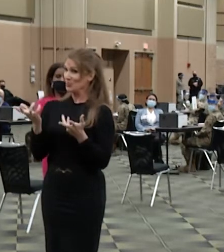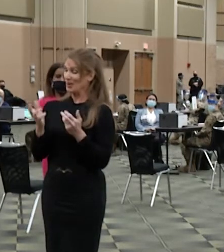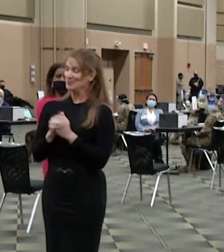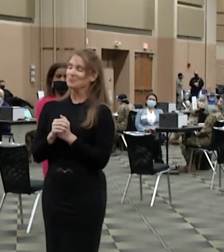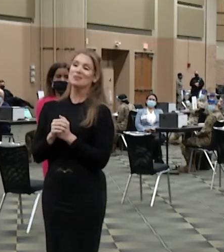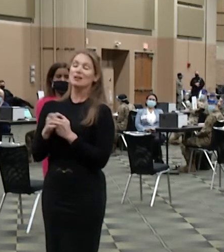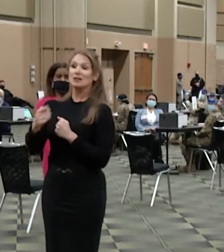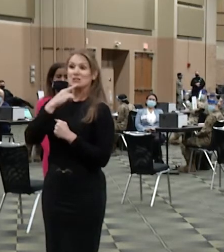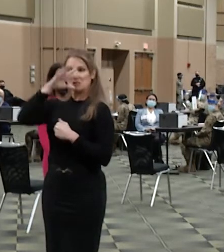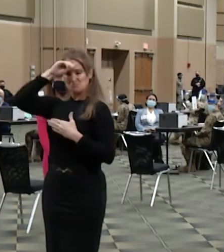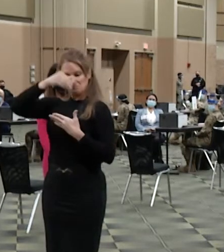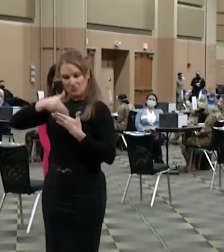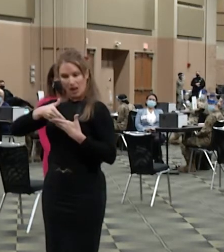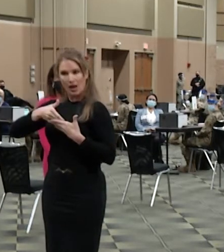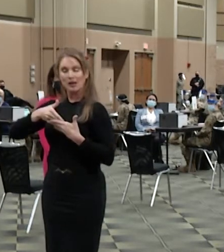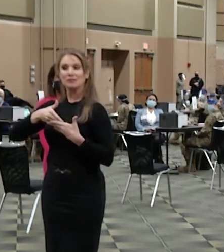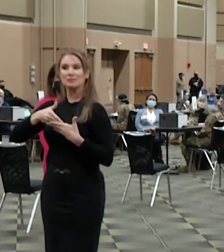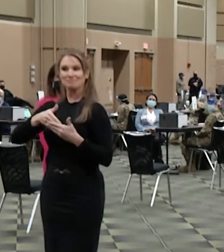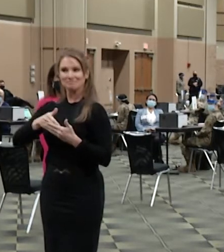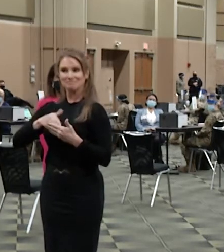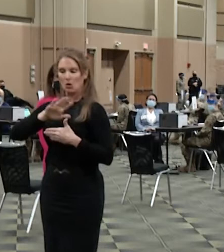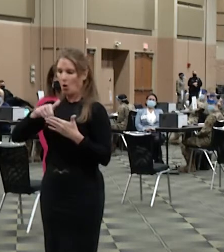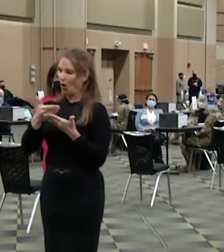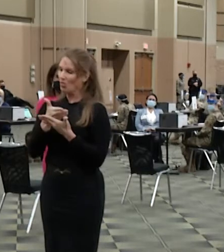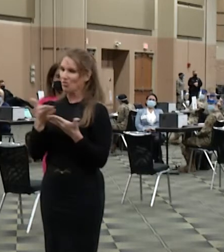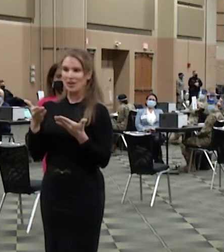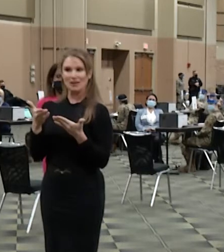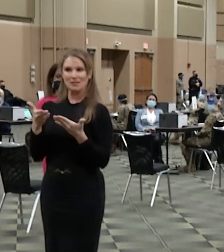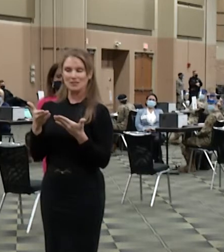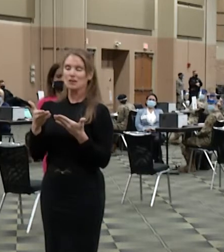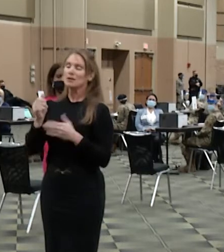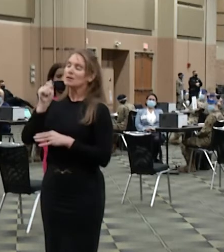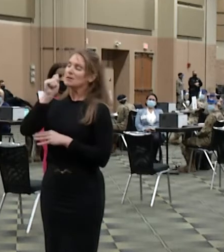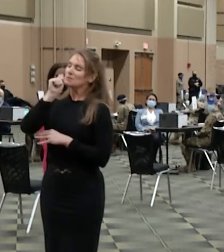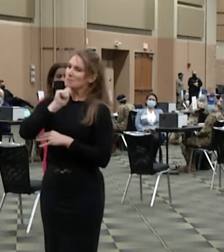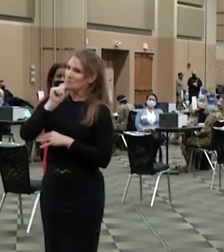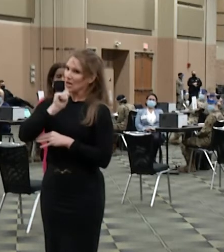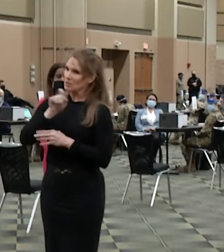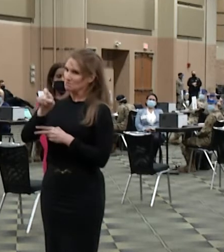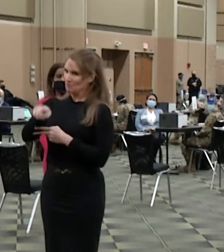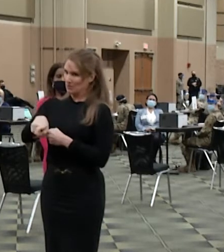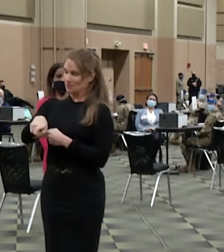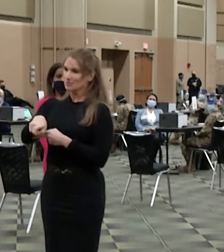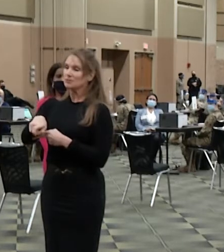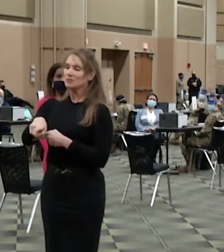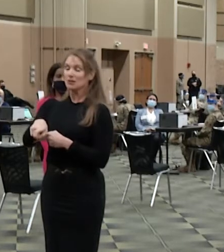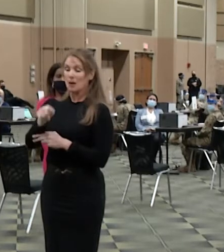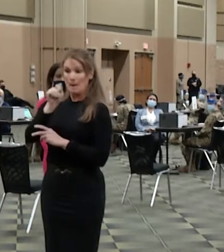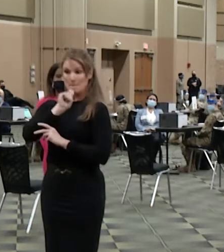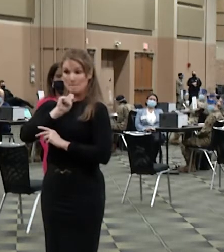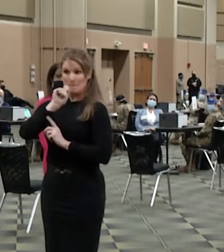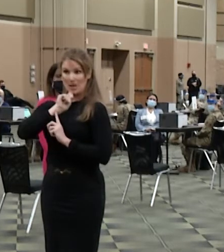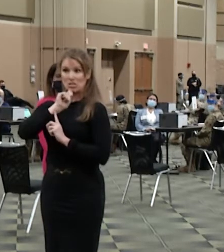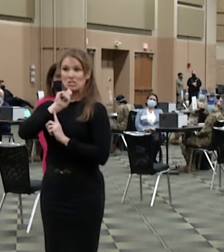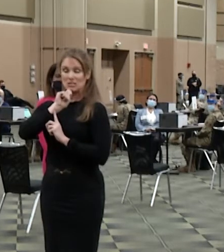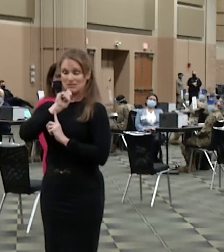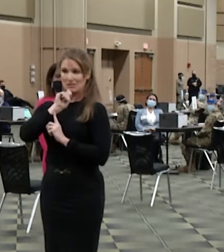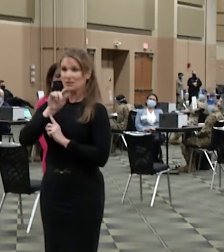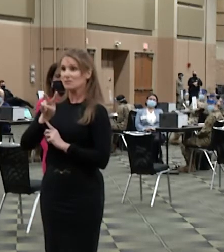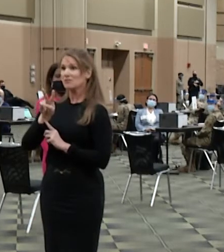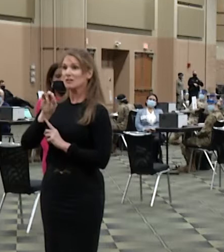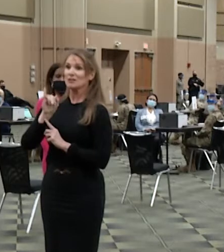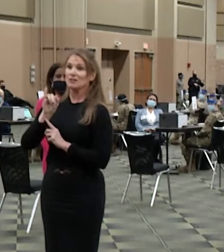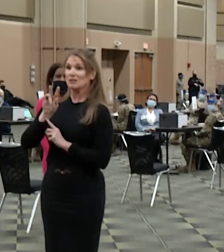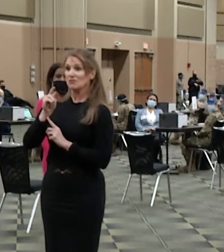She said, son, in all things, have patience. She told me that patience was a